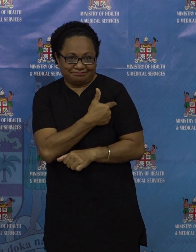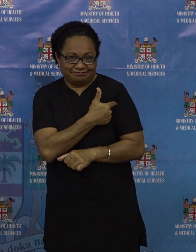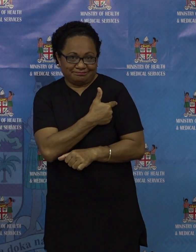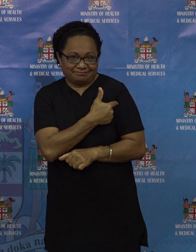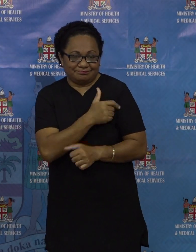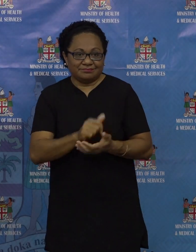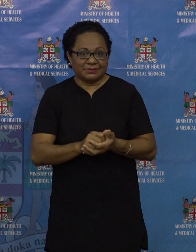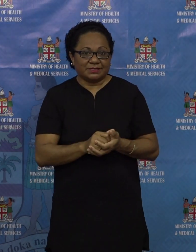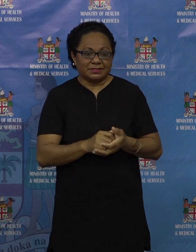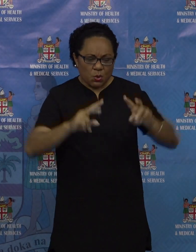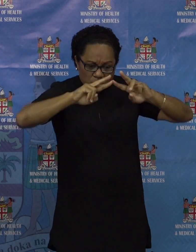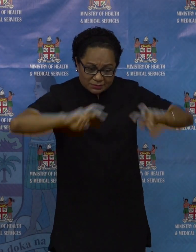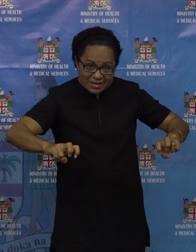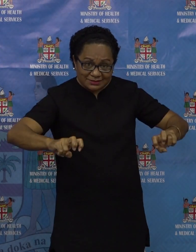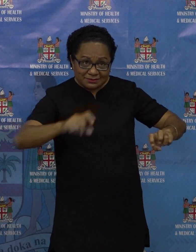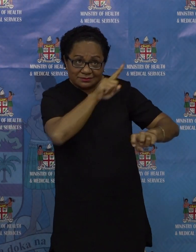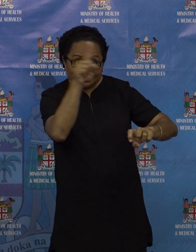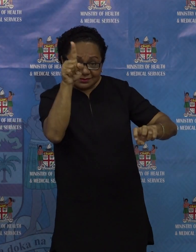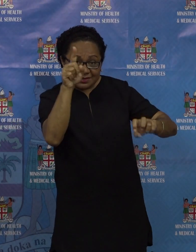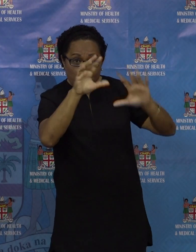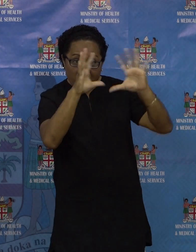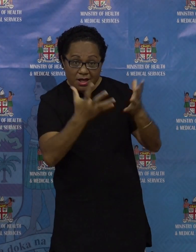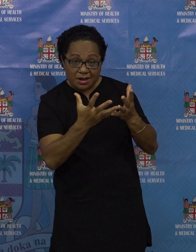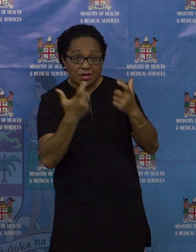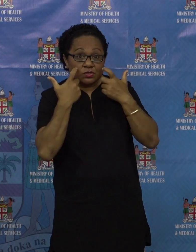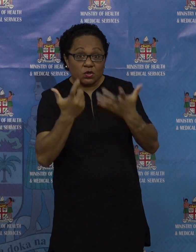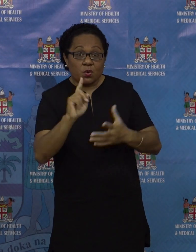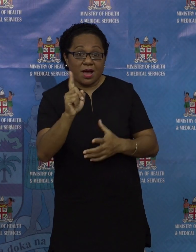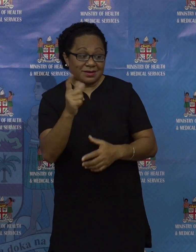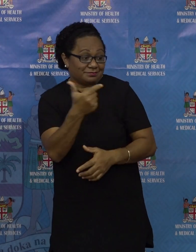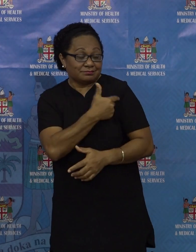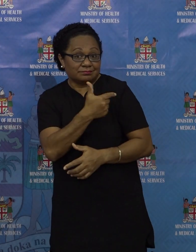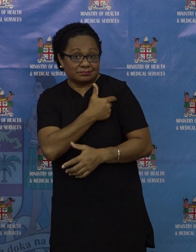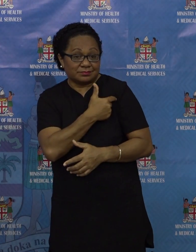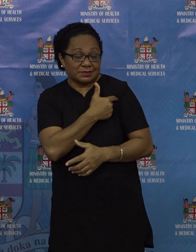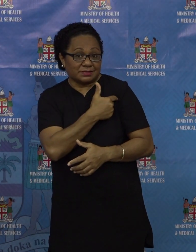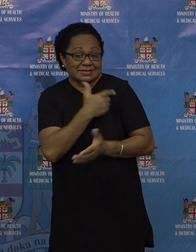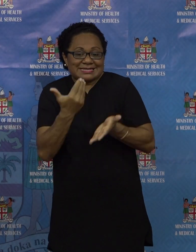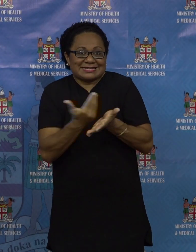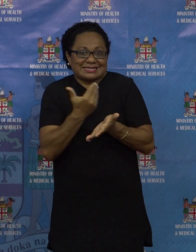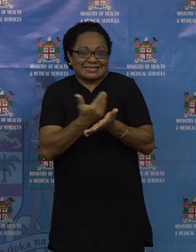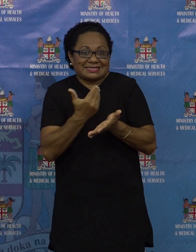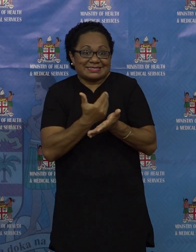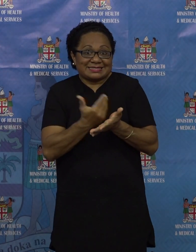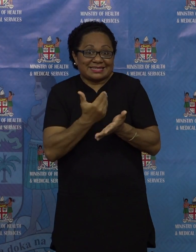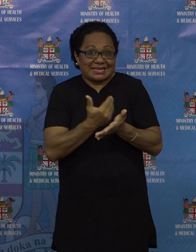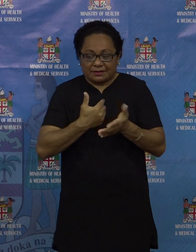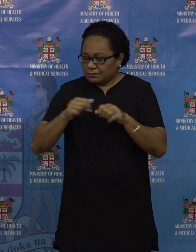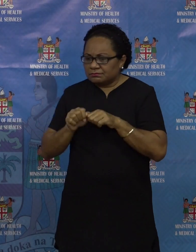Recent global studies have also shown that these vaccines reduce the risk of the virus spreading to other household